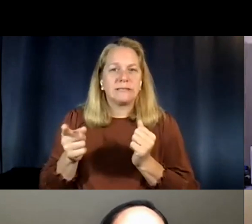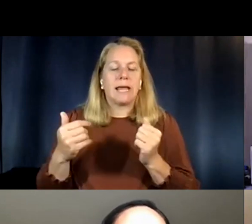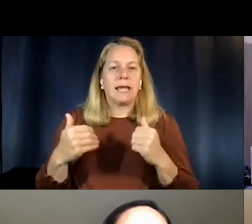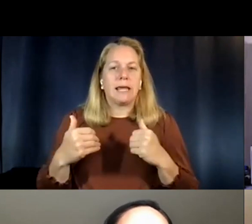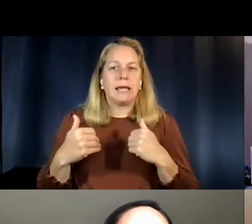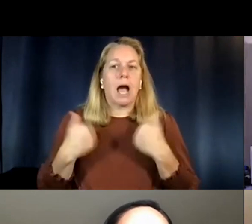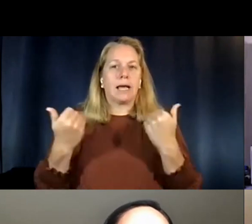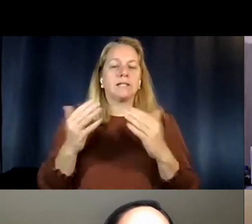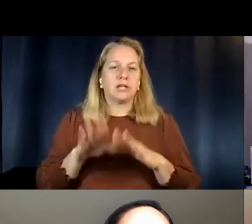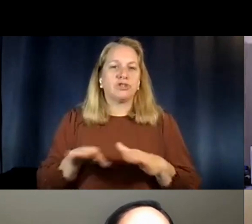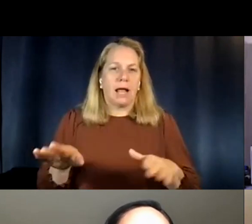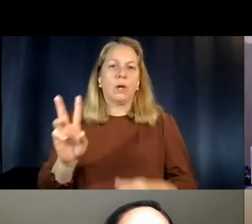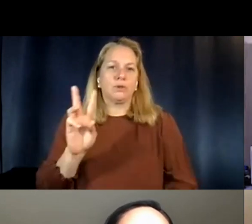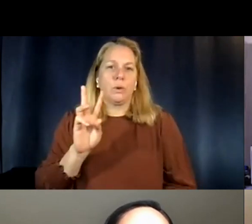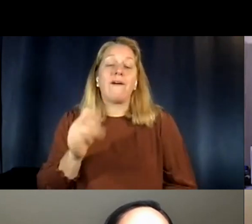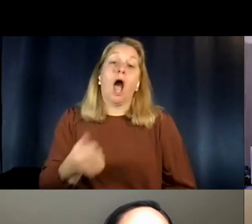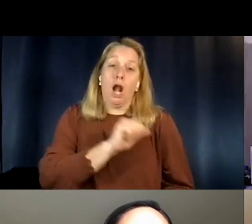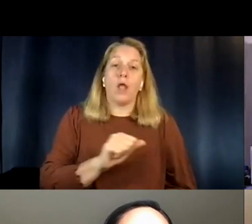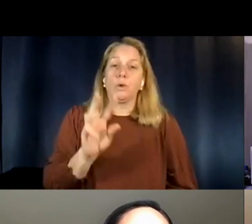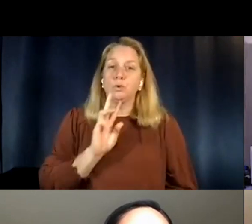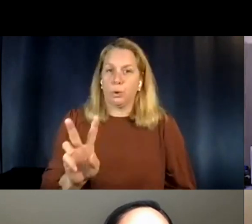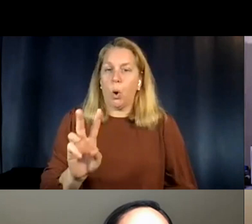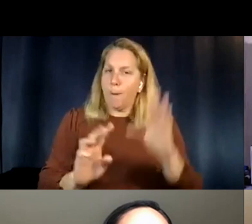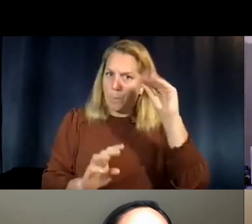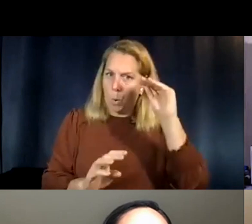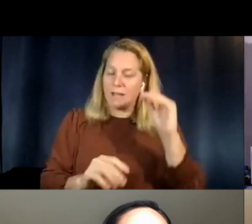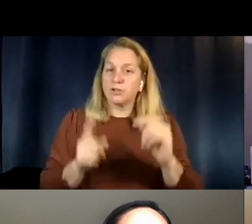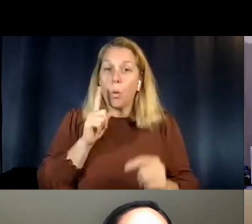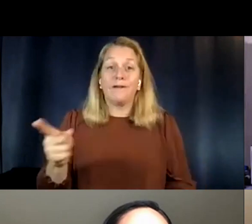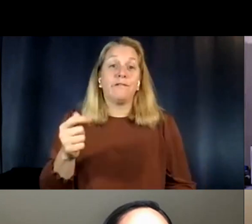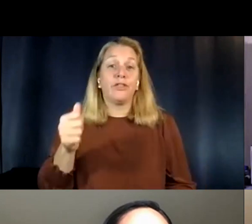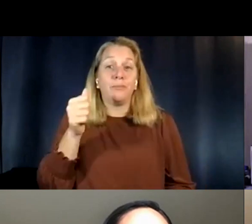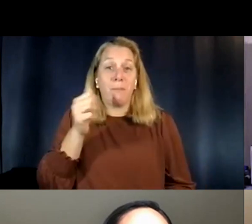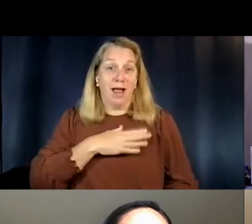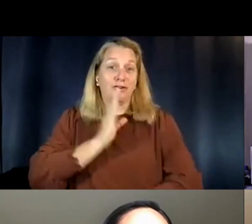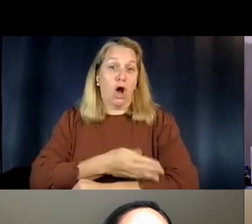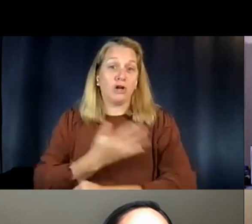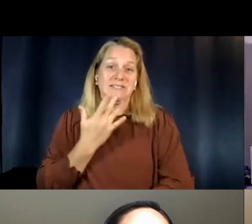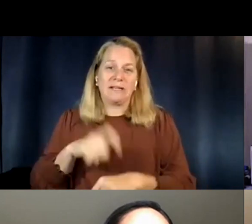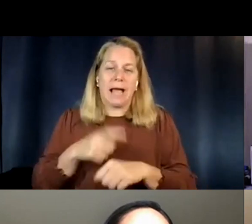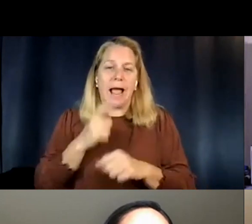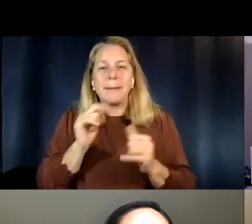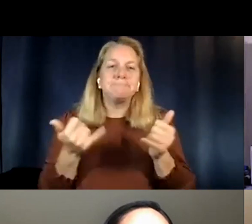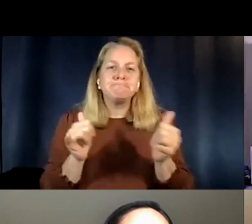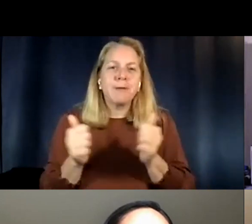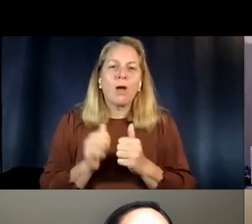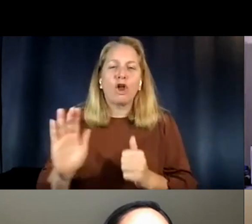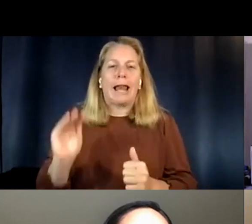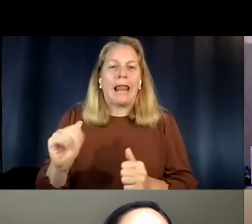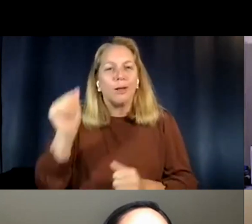old. His name is Joey. So one of Violeta's favorite things is share time with his little